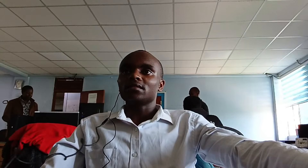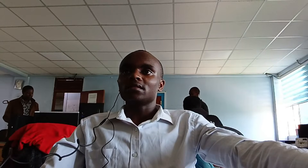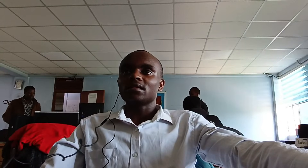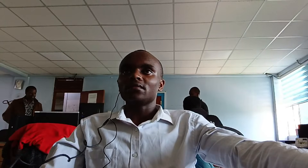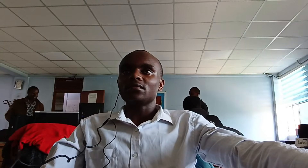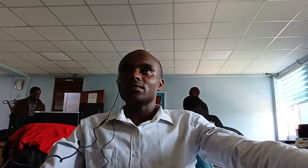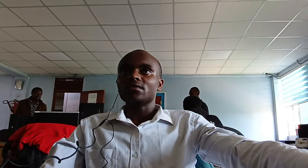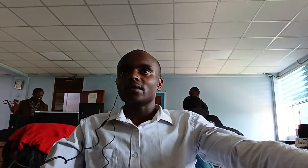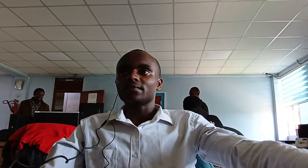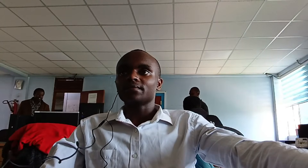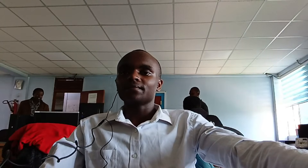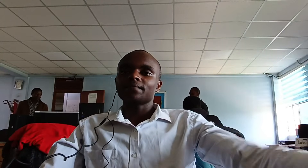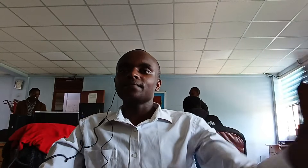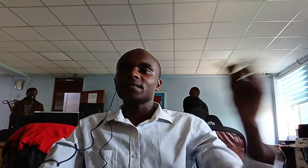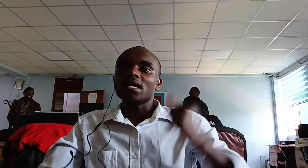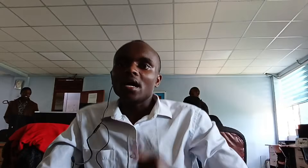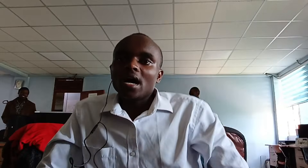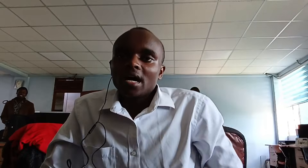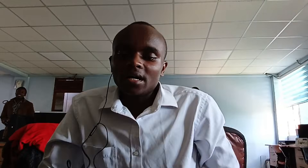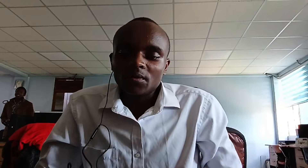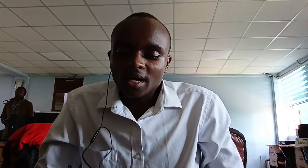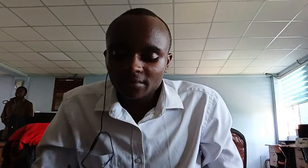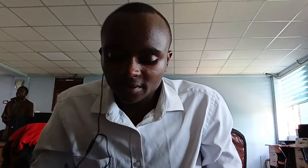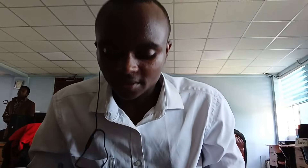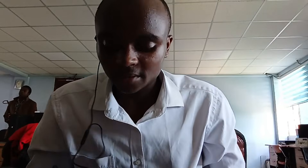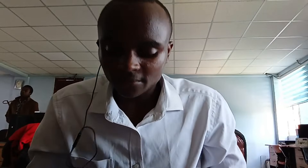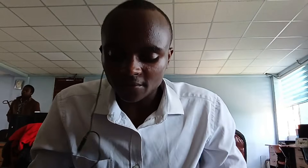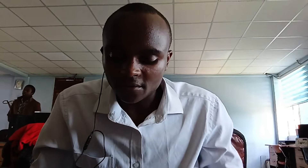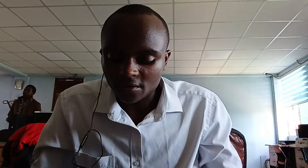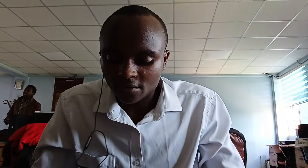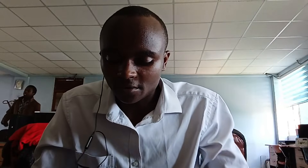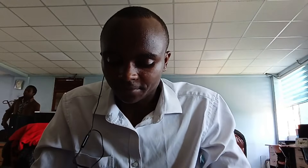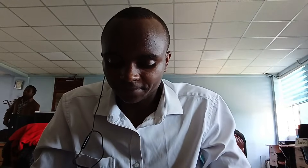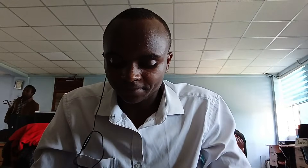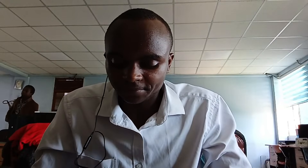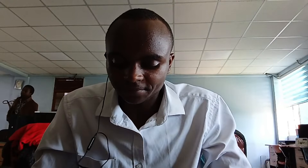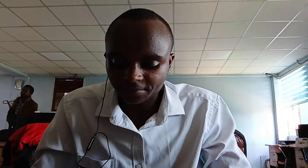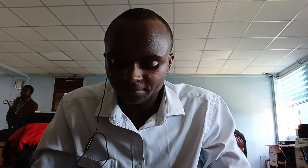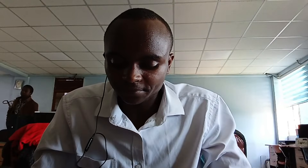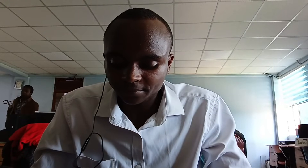Sign for widower. We have a sign for.